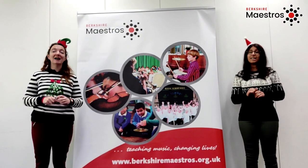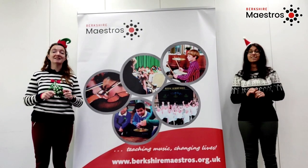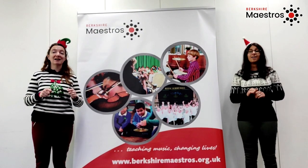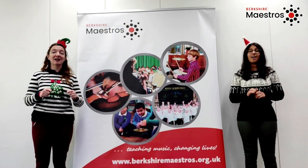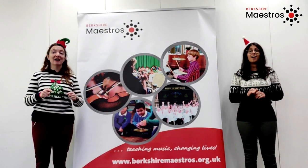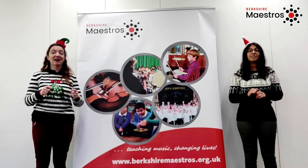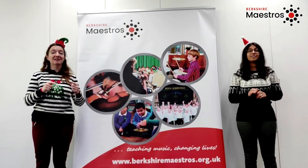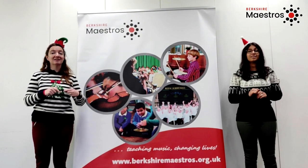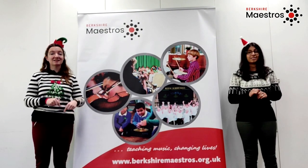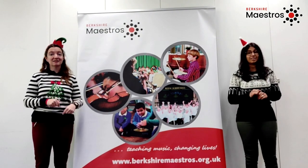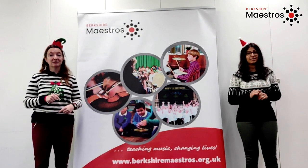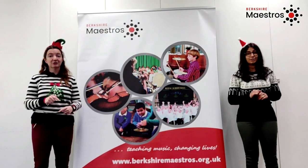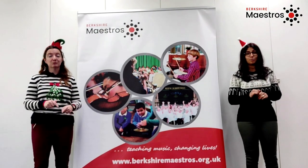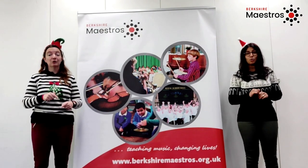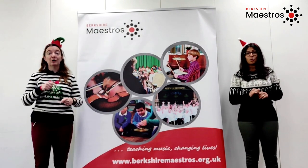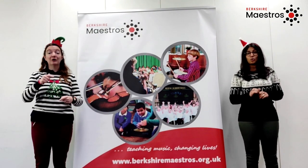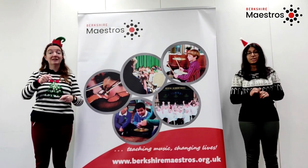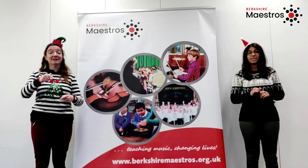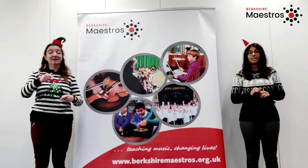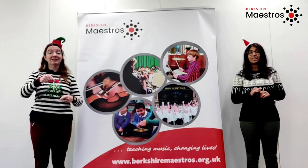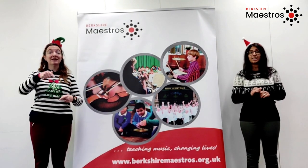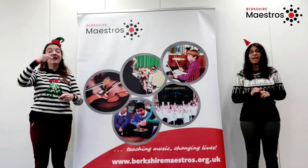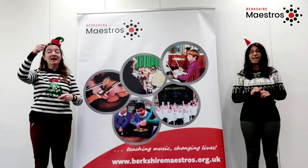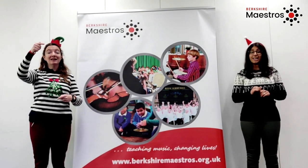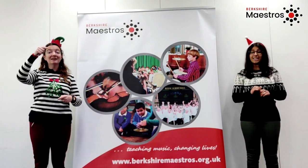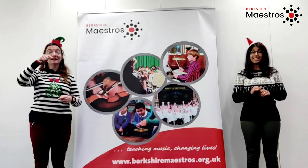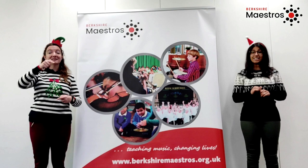side until morning is